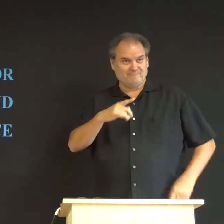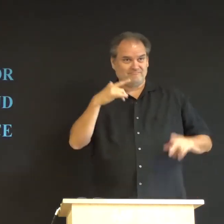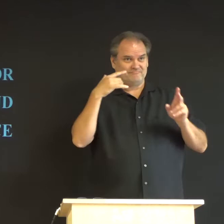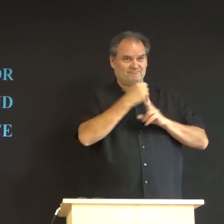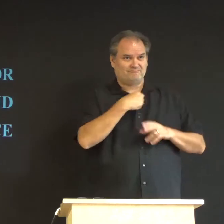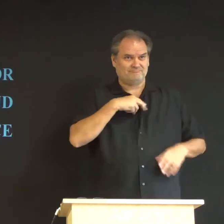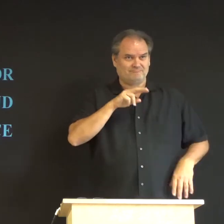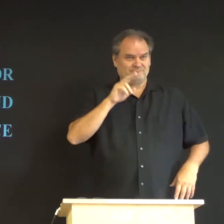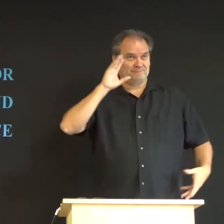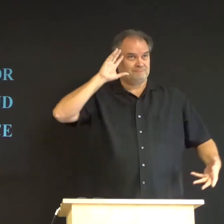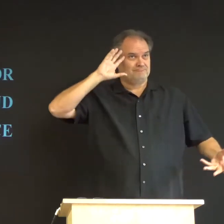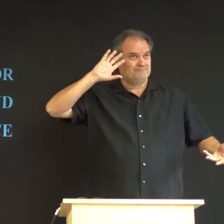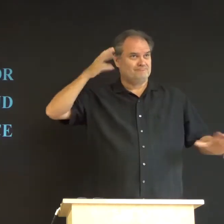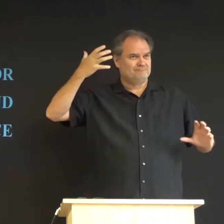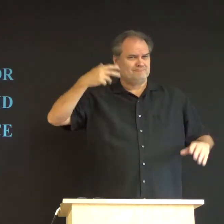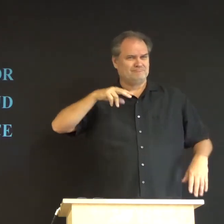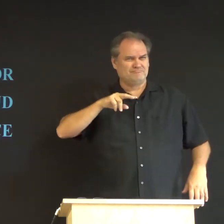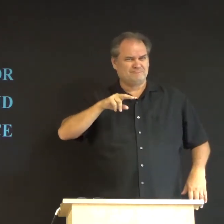teacher know about what happened?